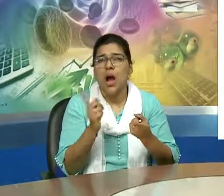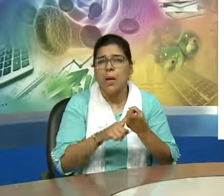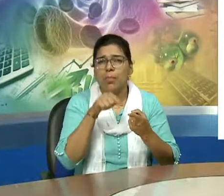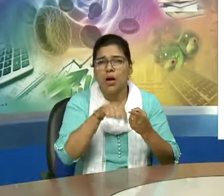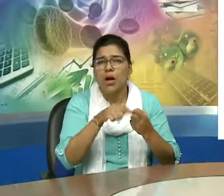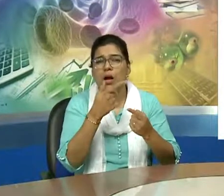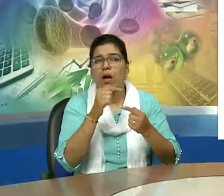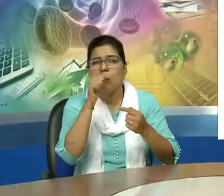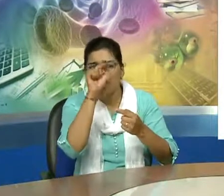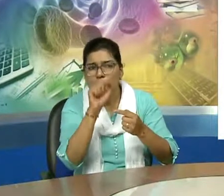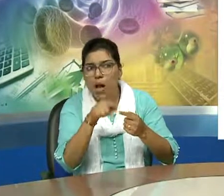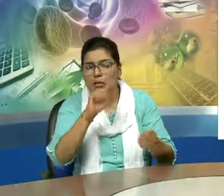resources.